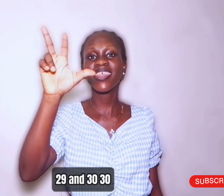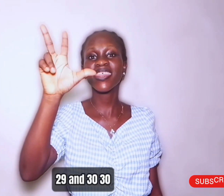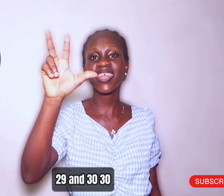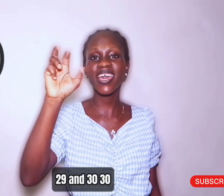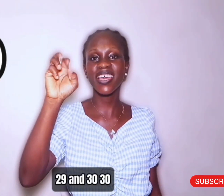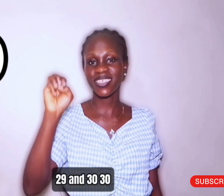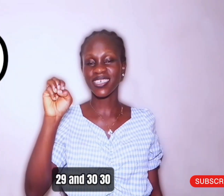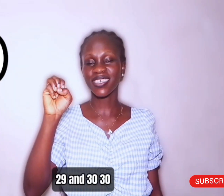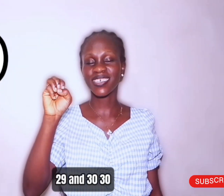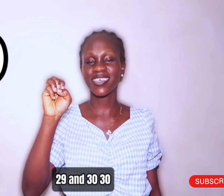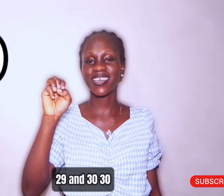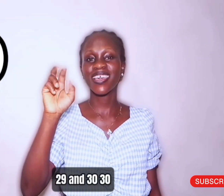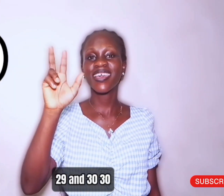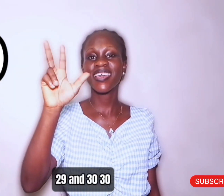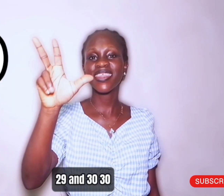30, 30,